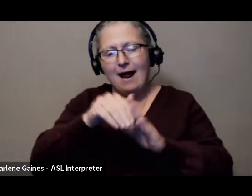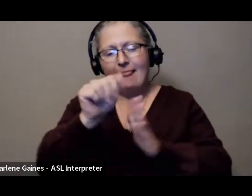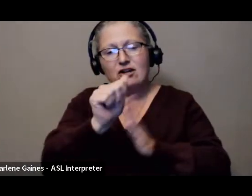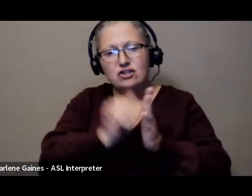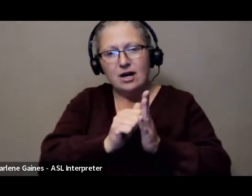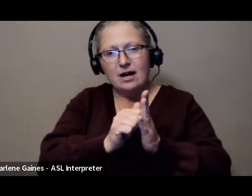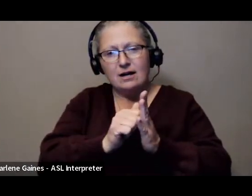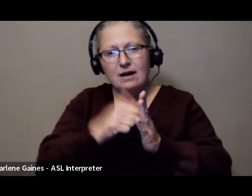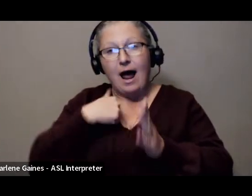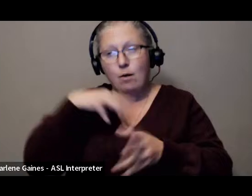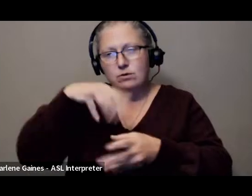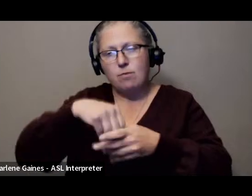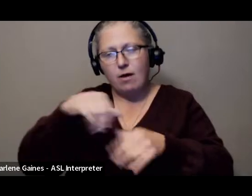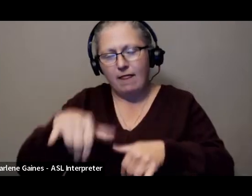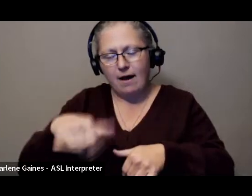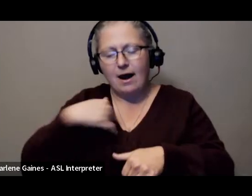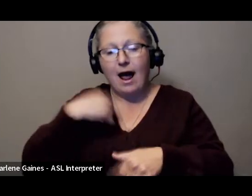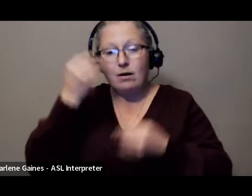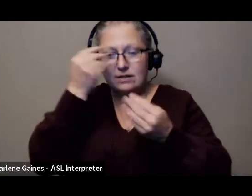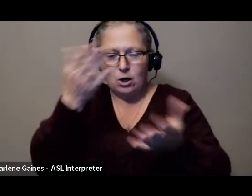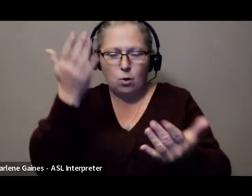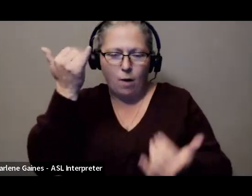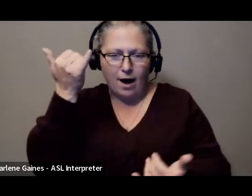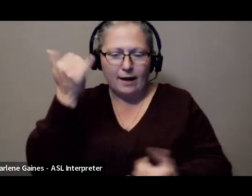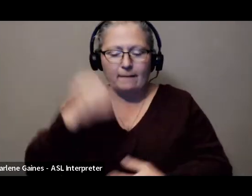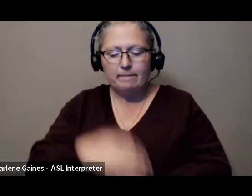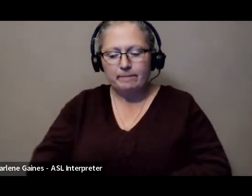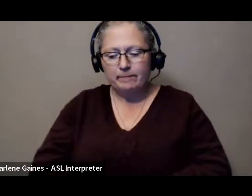or at least was part of that. And I'm going to tell you why.